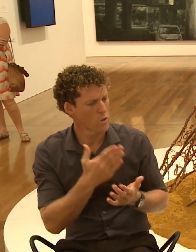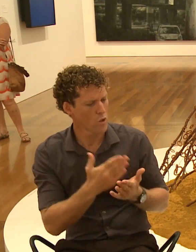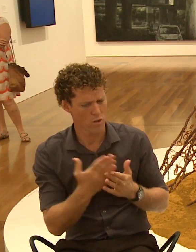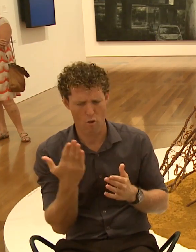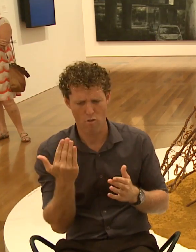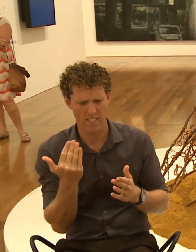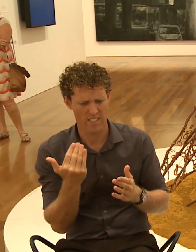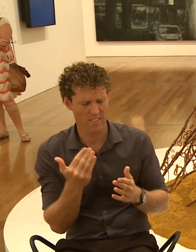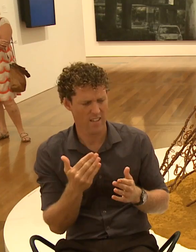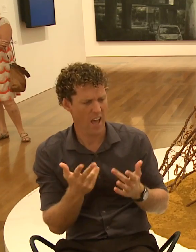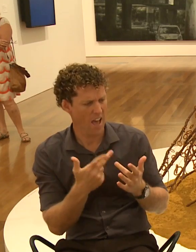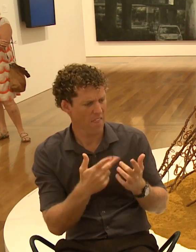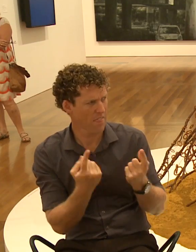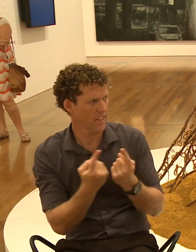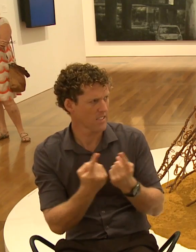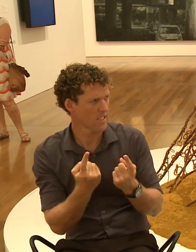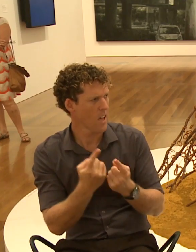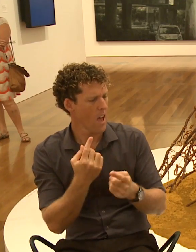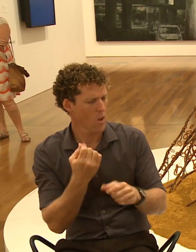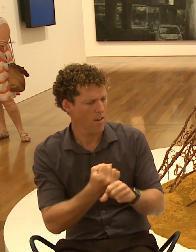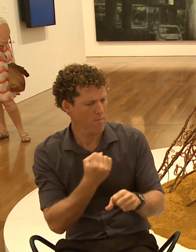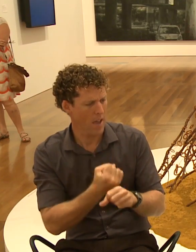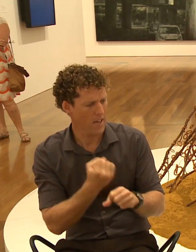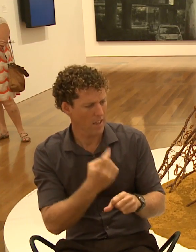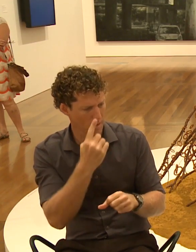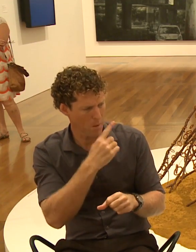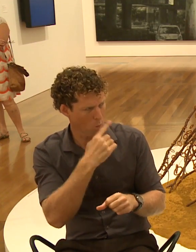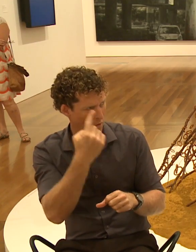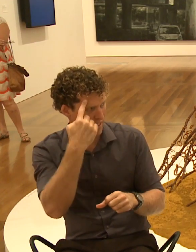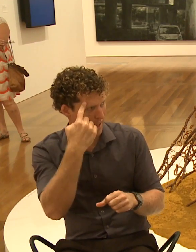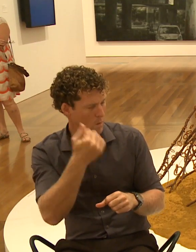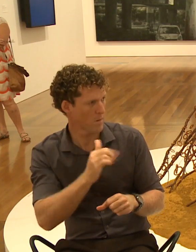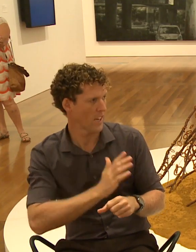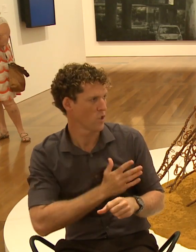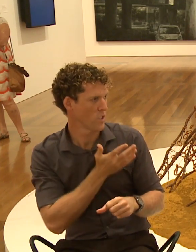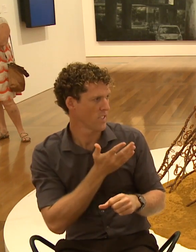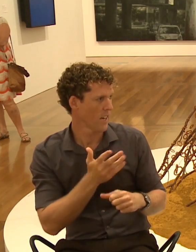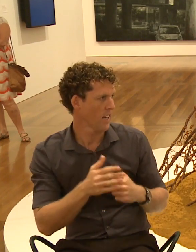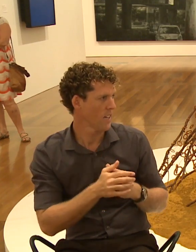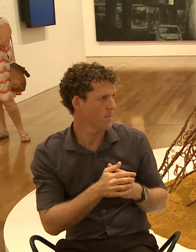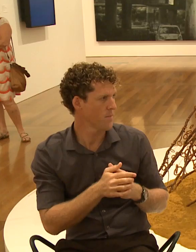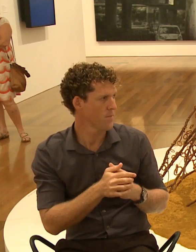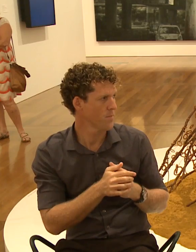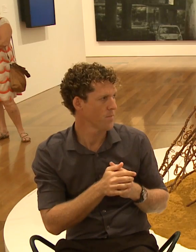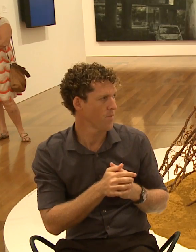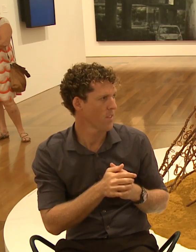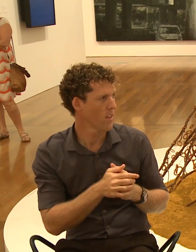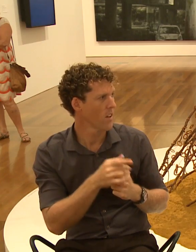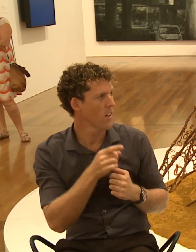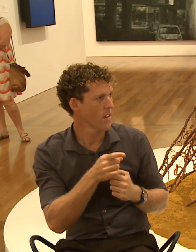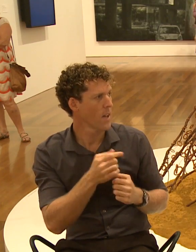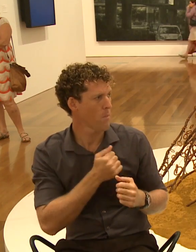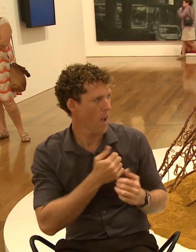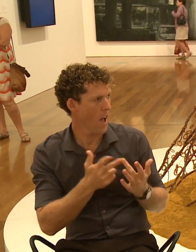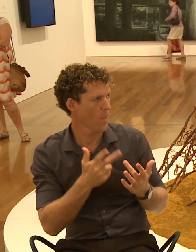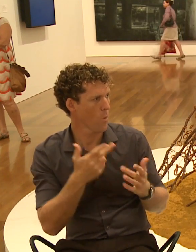the fascinators that you've made. I think people would find that interesting. I know. Where that might have come from. They're different. Yes,